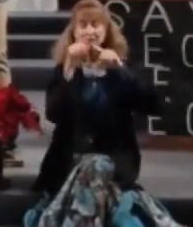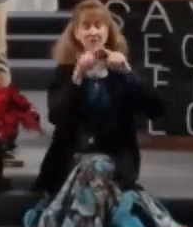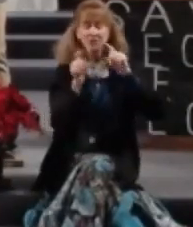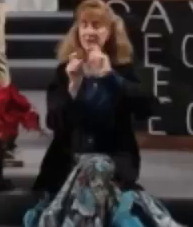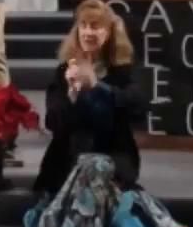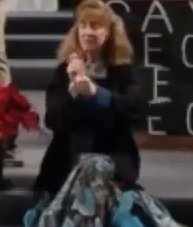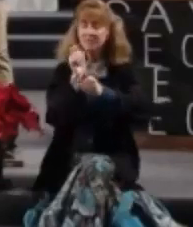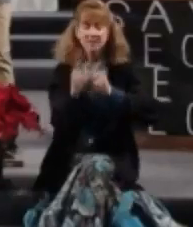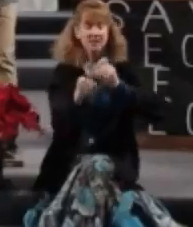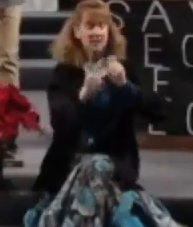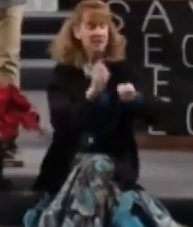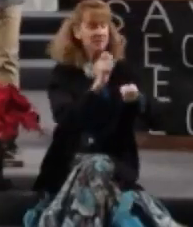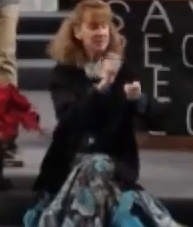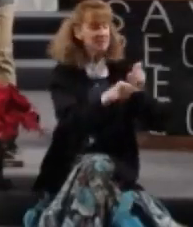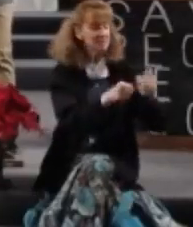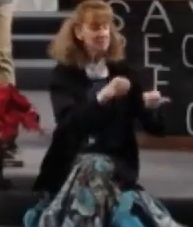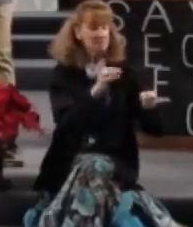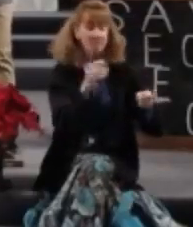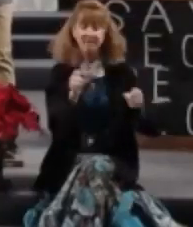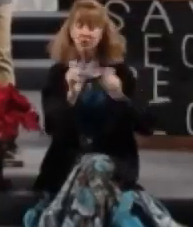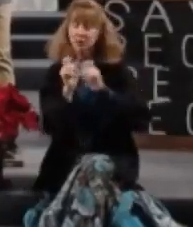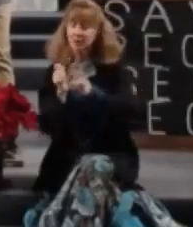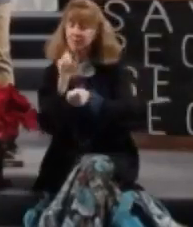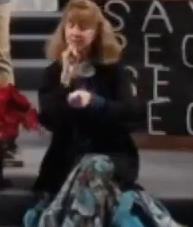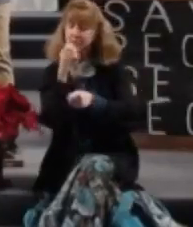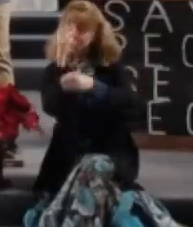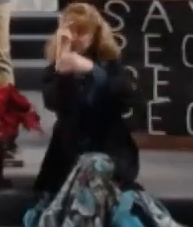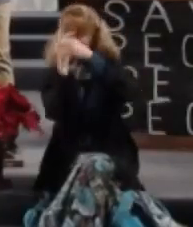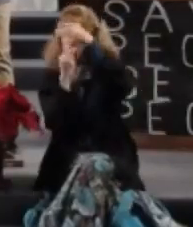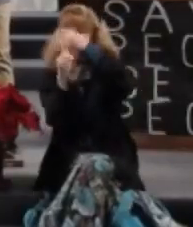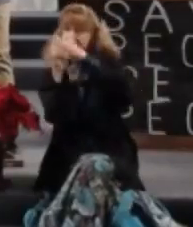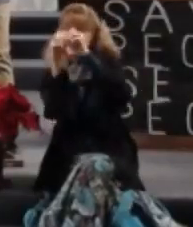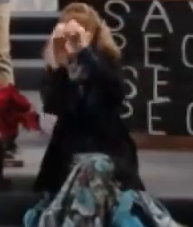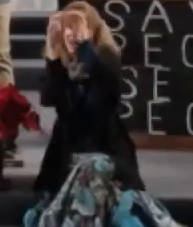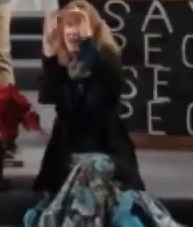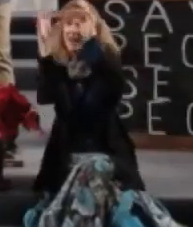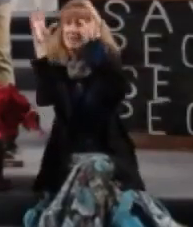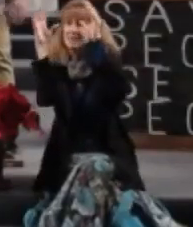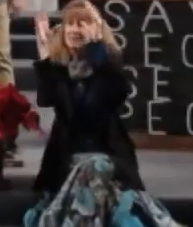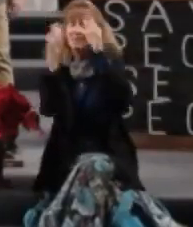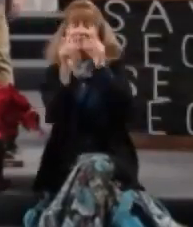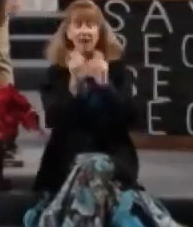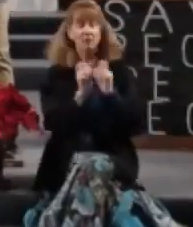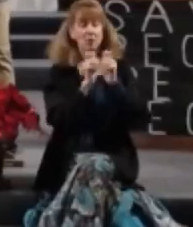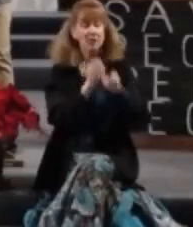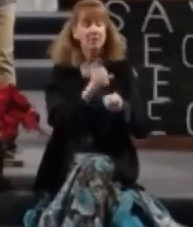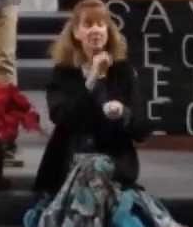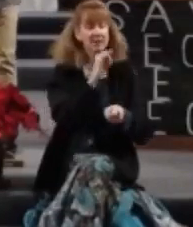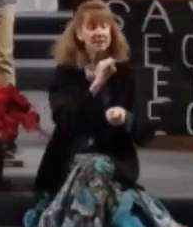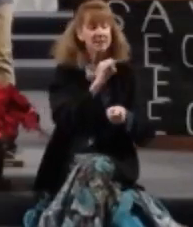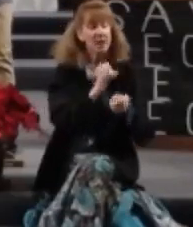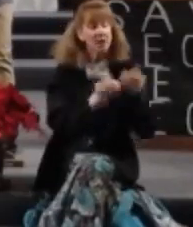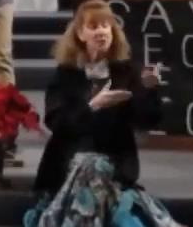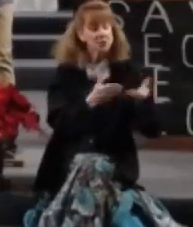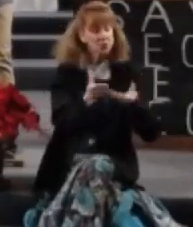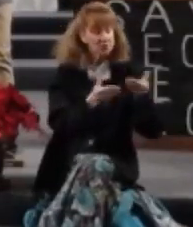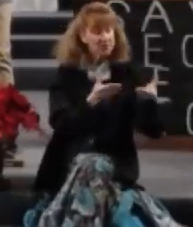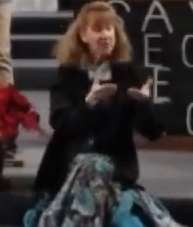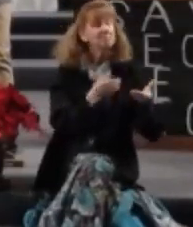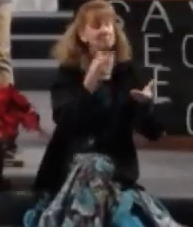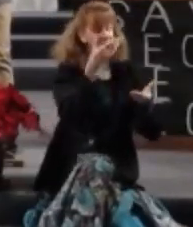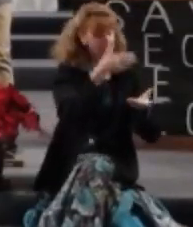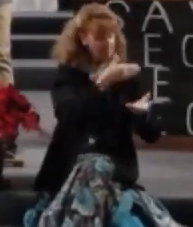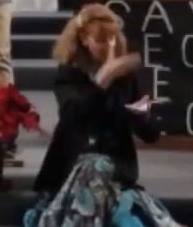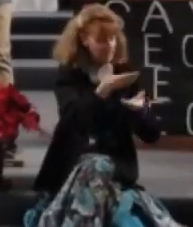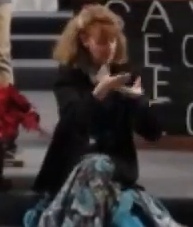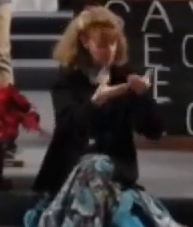the grace given to each of us. If your gift is prophesying, then prophesy in accordance with your faith. If it is serving, then serve. If